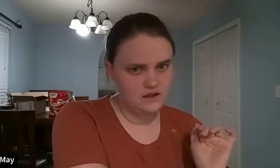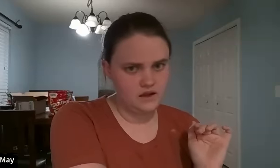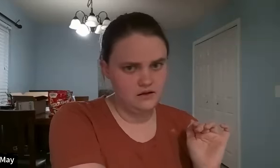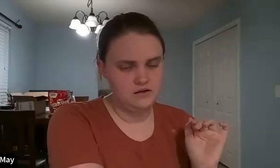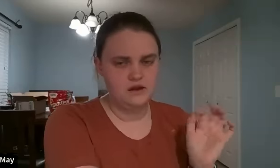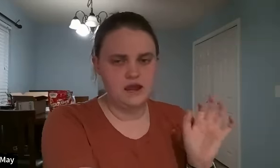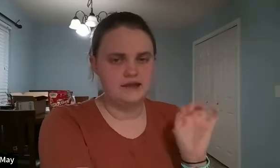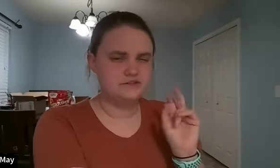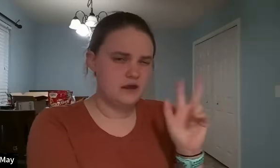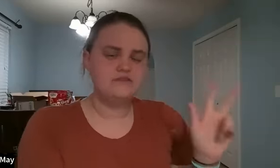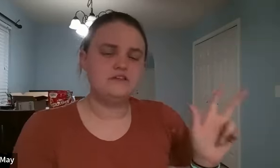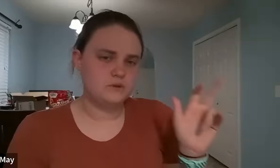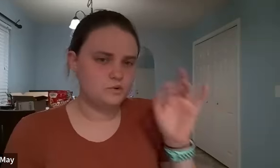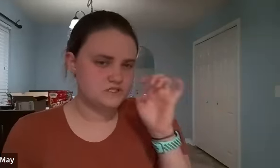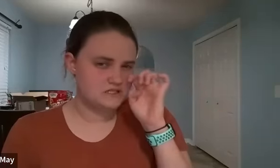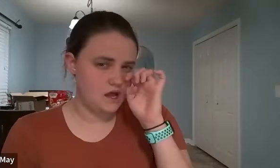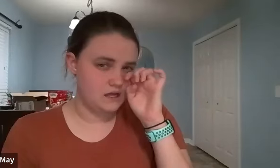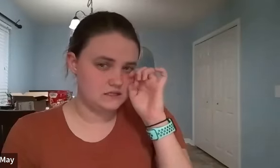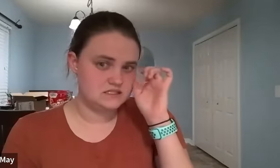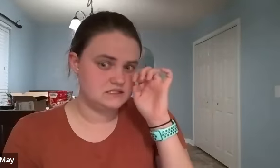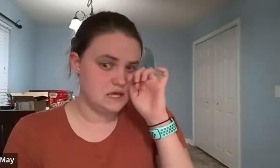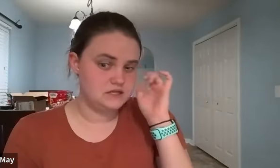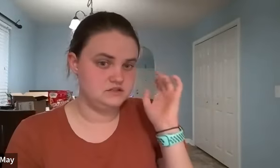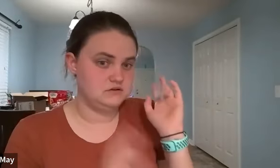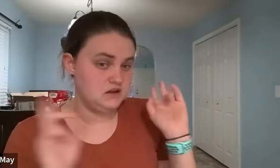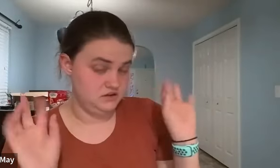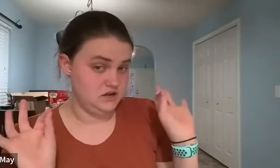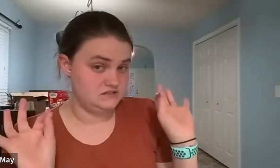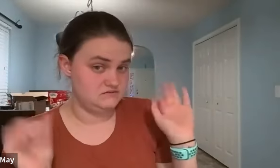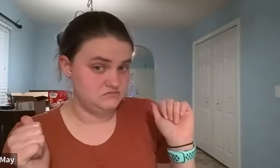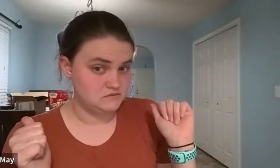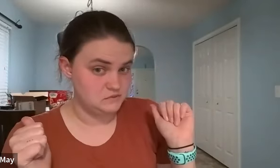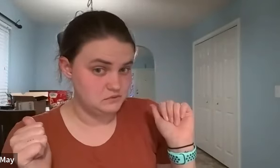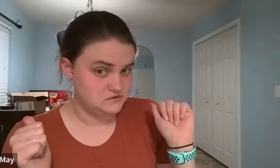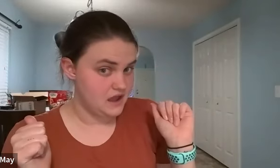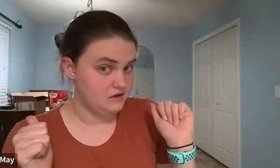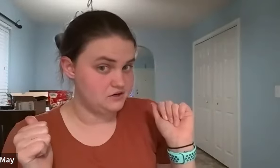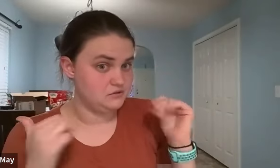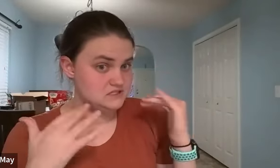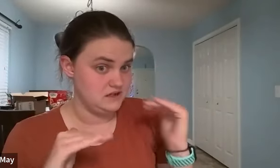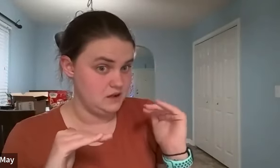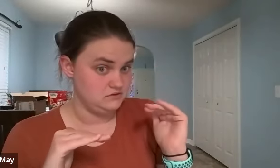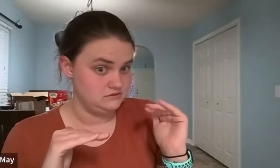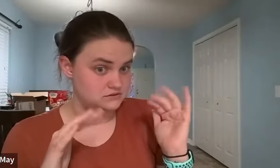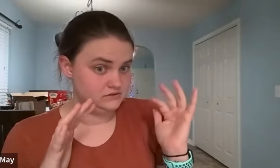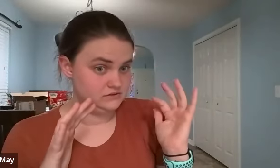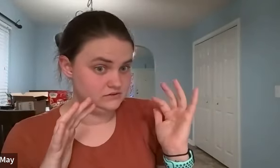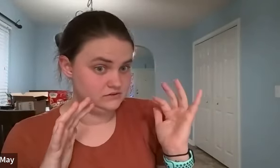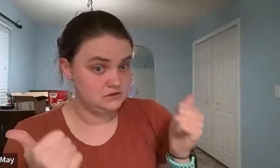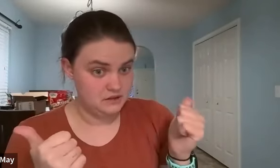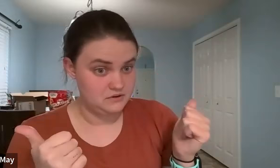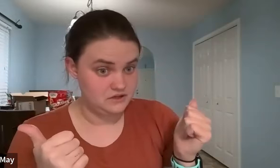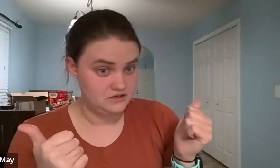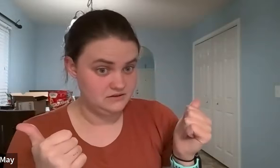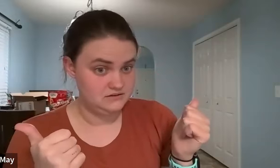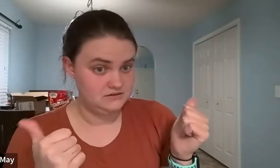Yeah, I have like 3 more signs. Is that, are you guys comfortable with that, or do you want to stop? Okay, we're good.